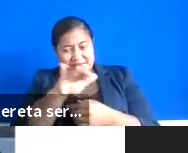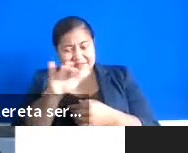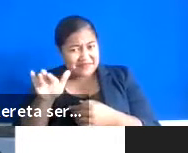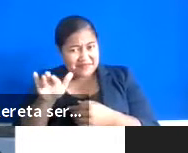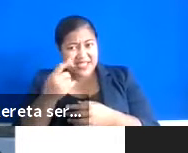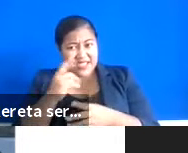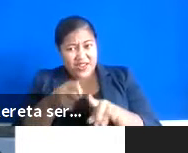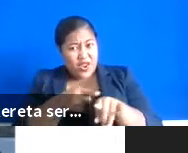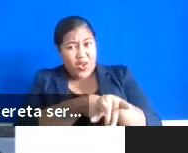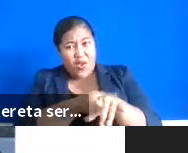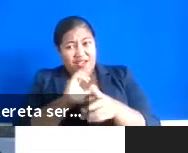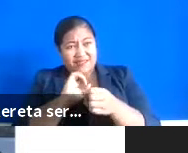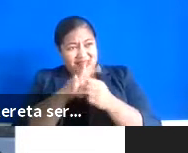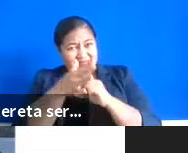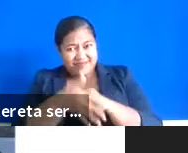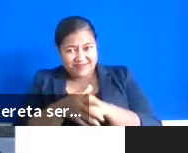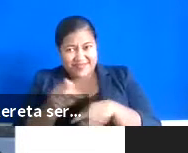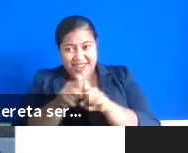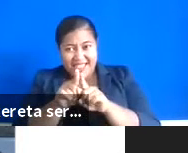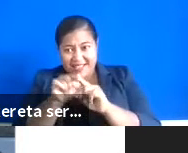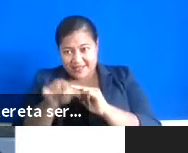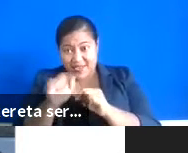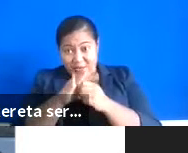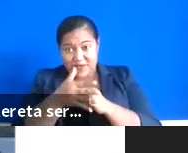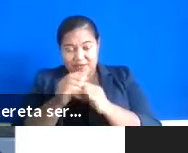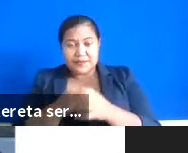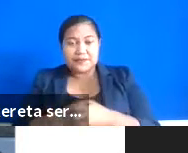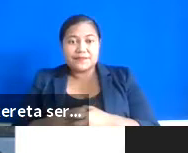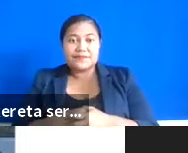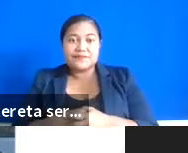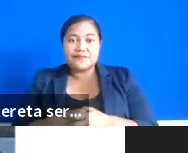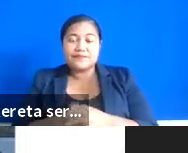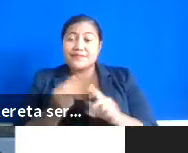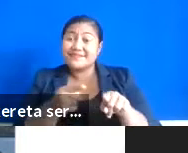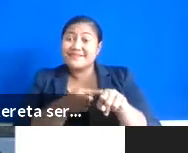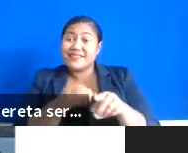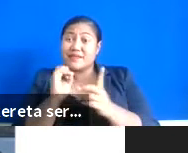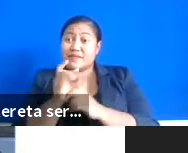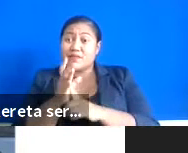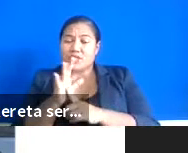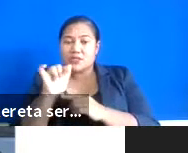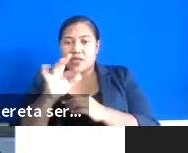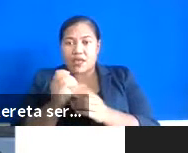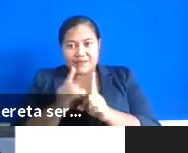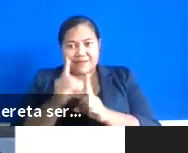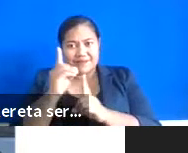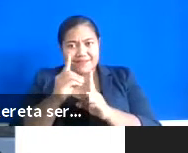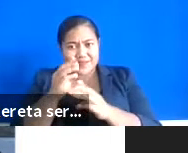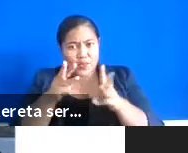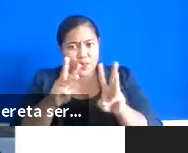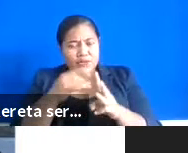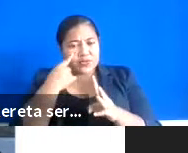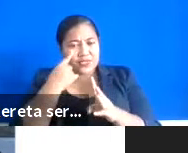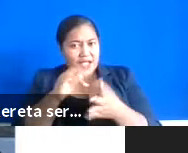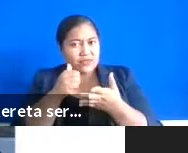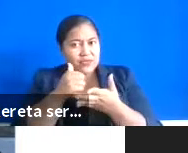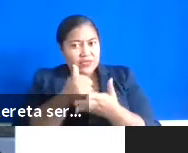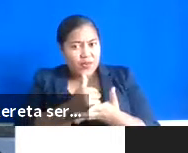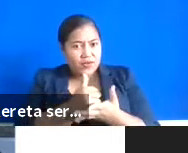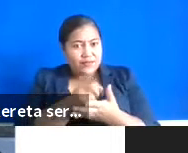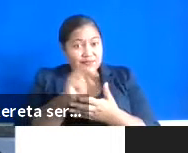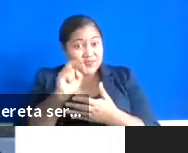crisis like this um in the long term it's important to develop ways to address vulnerability factors so we need to relieve pressure